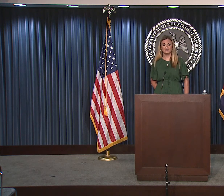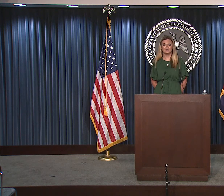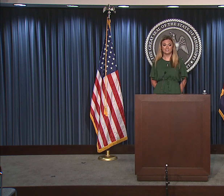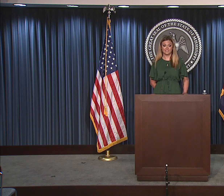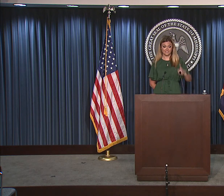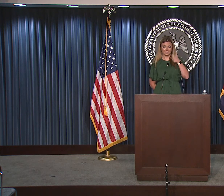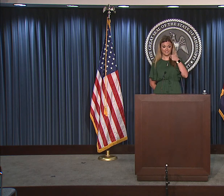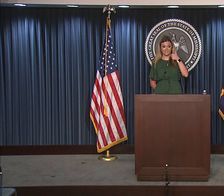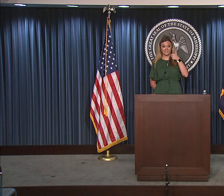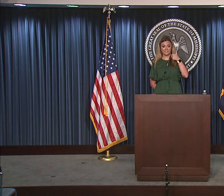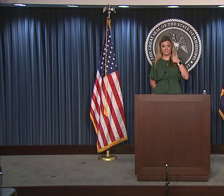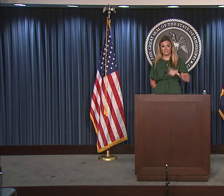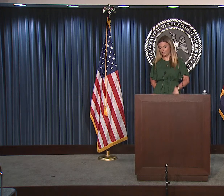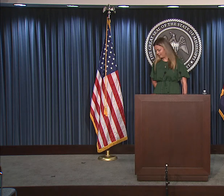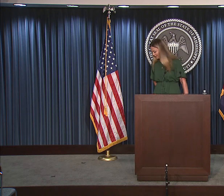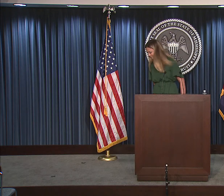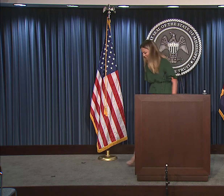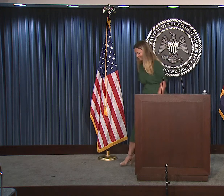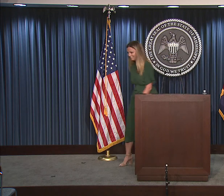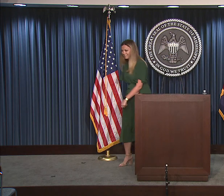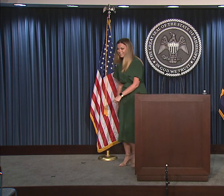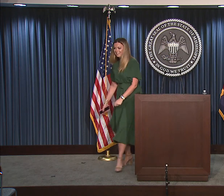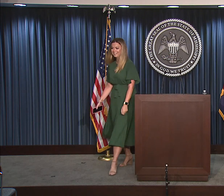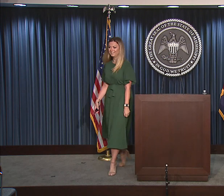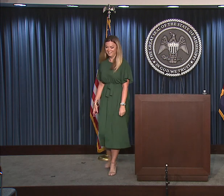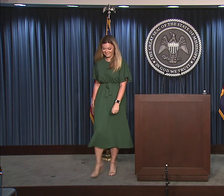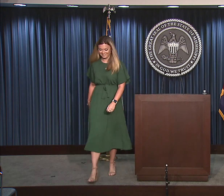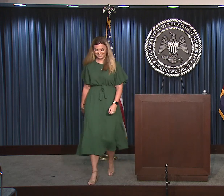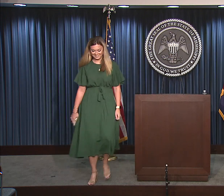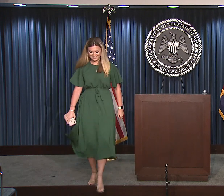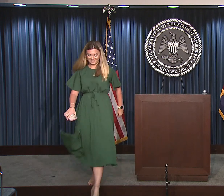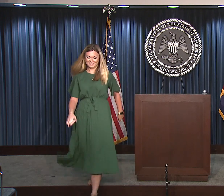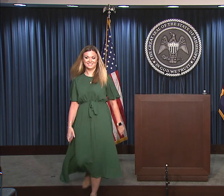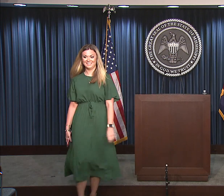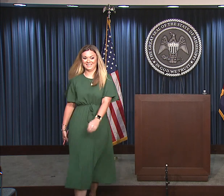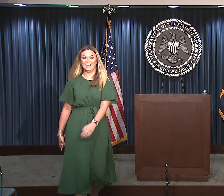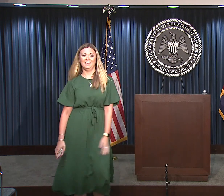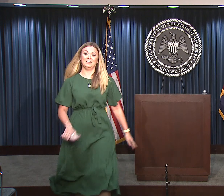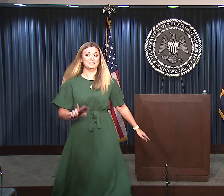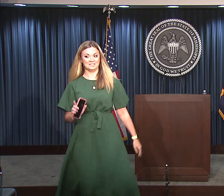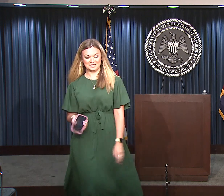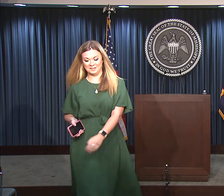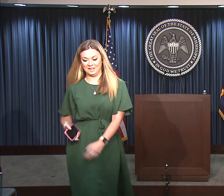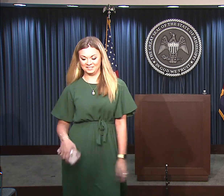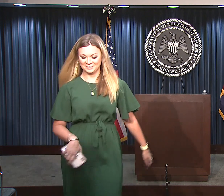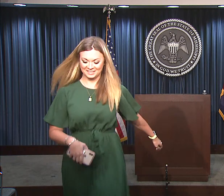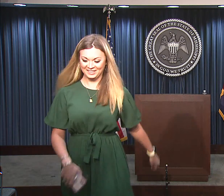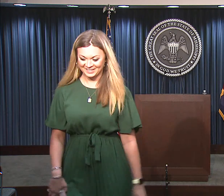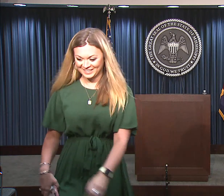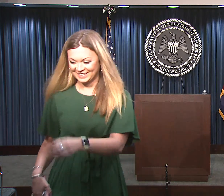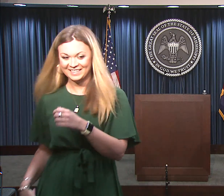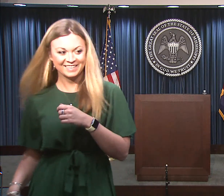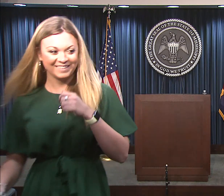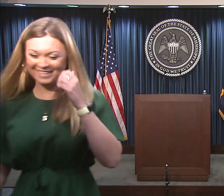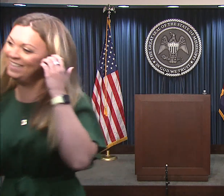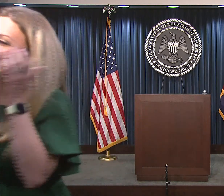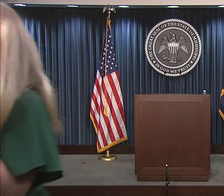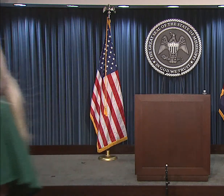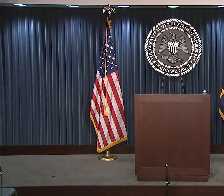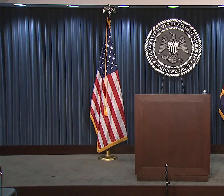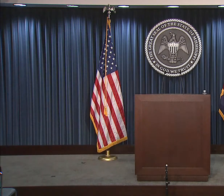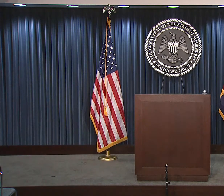Am I good? Yes, you're good, Okay. thank you. Is that your favorite speech? You, We did need a picture of the. you did so